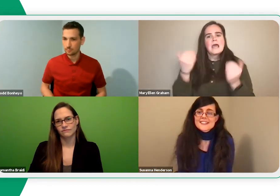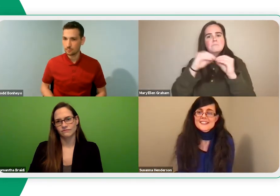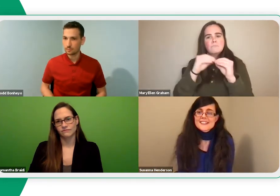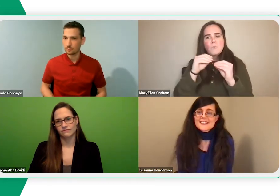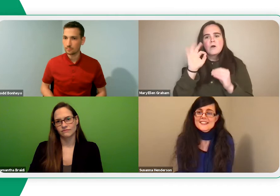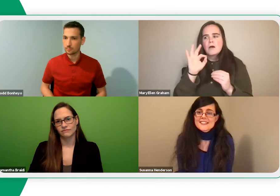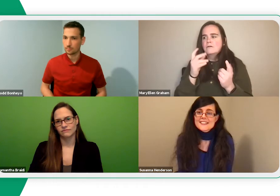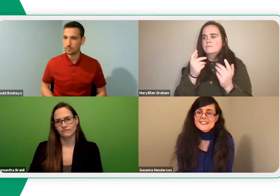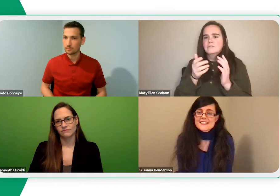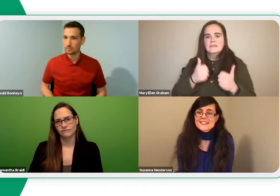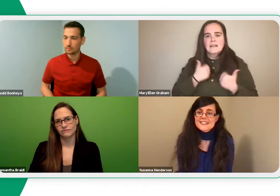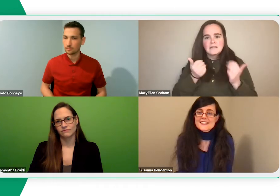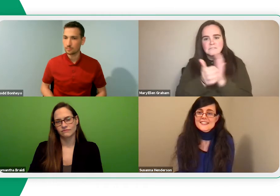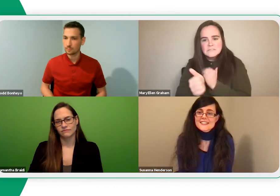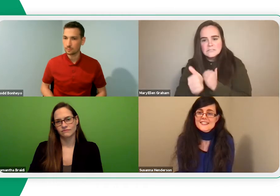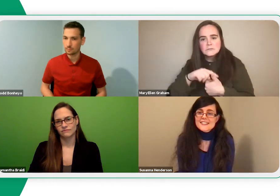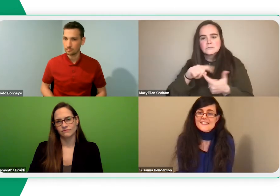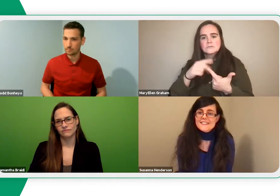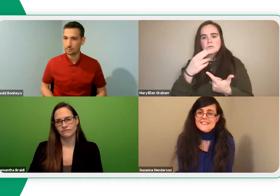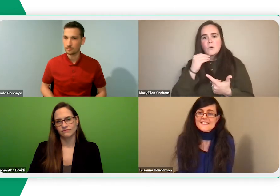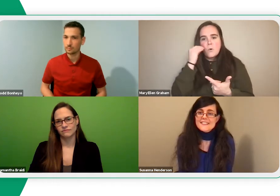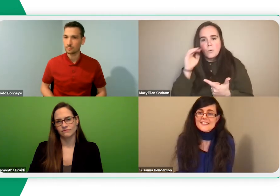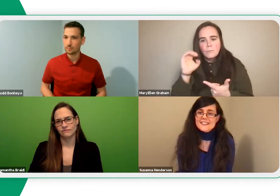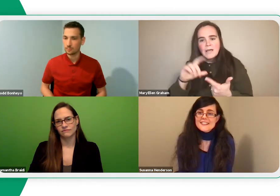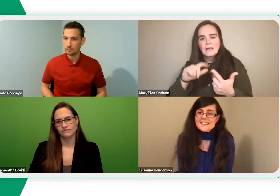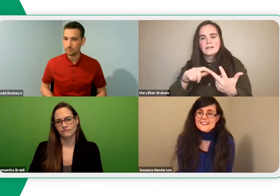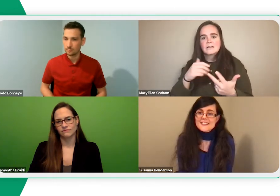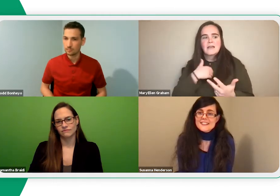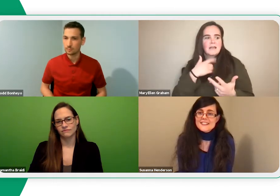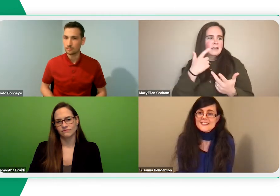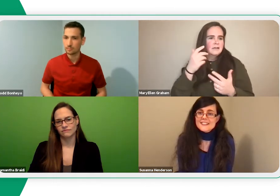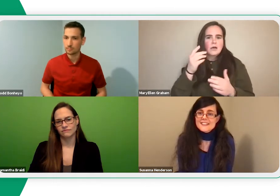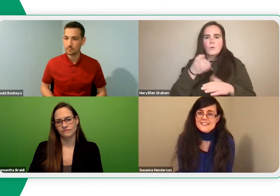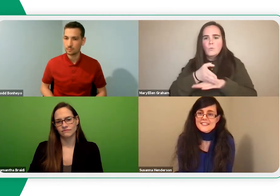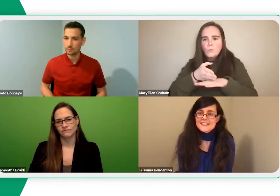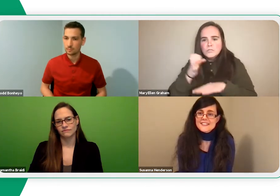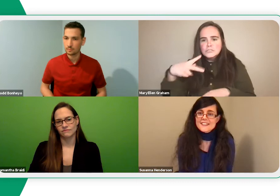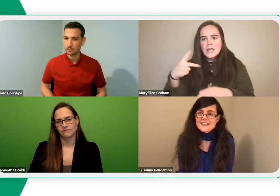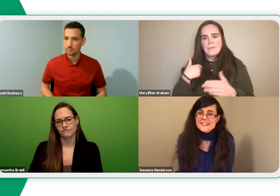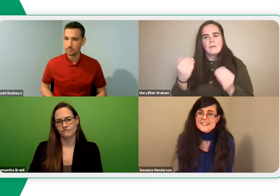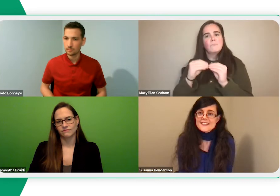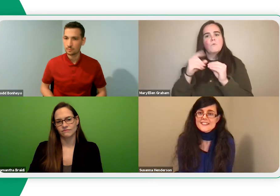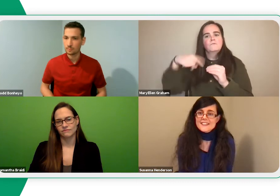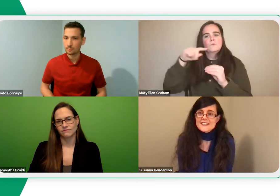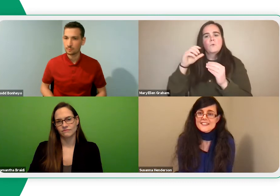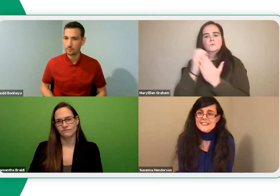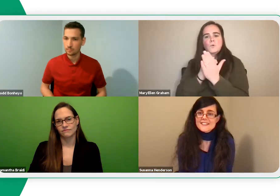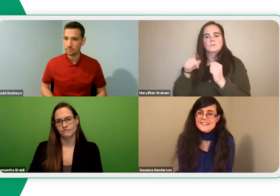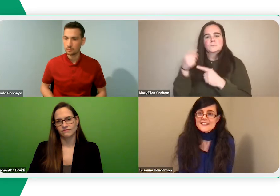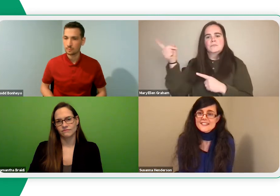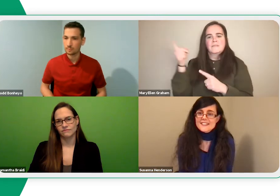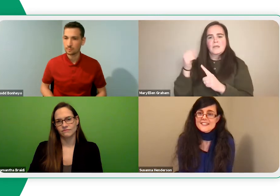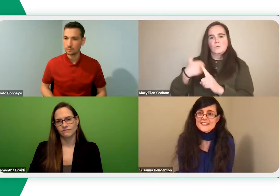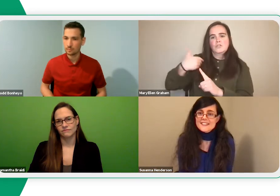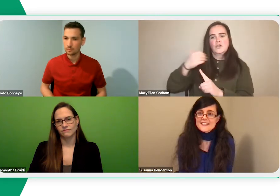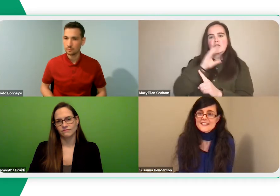older scored much better. And I think it's true because when I look back, I talked to my parents, they have more